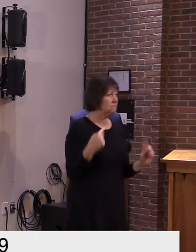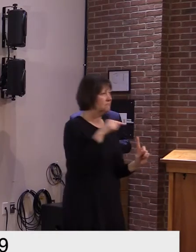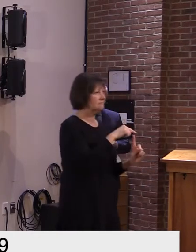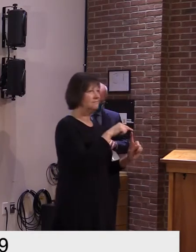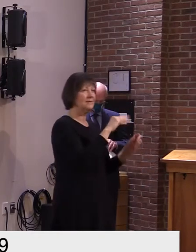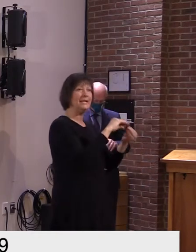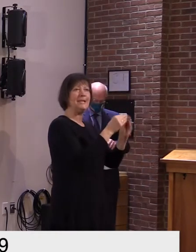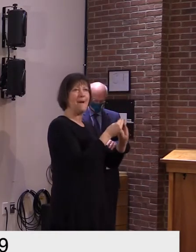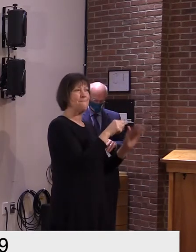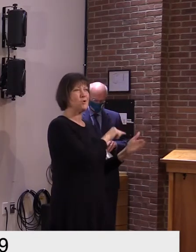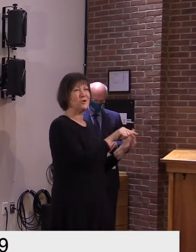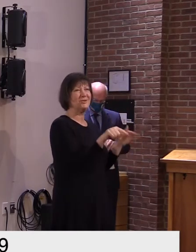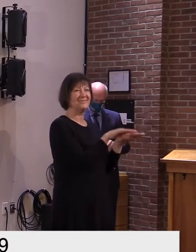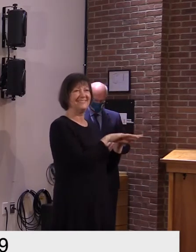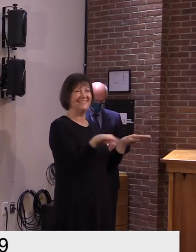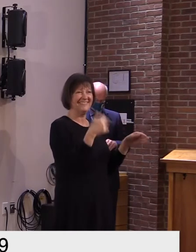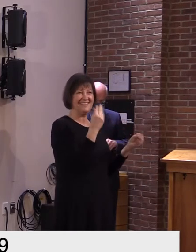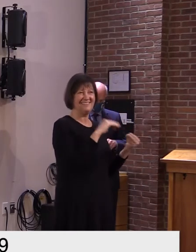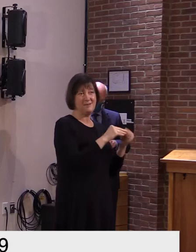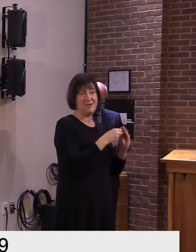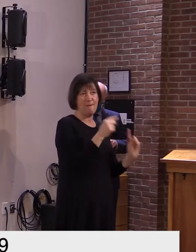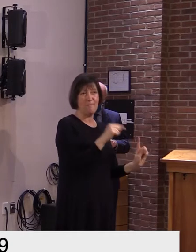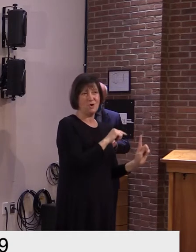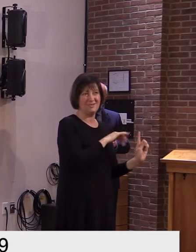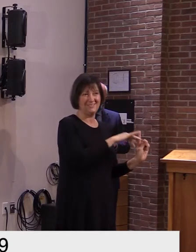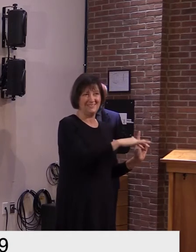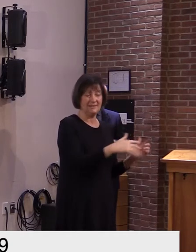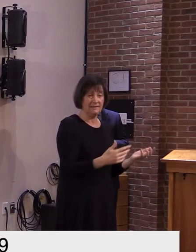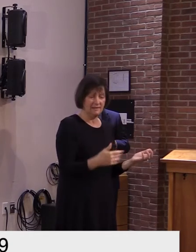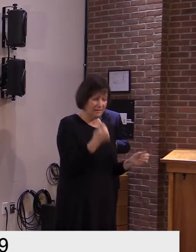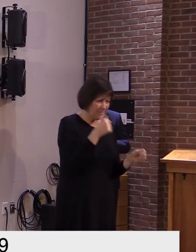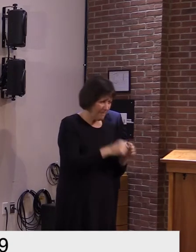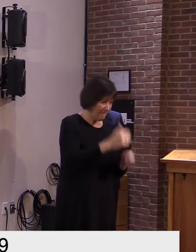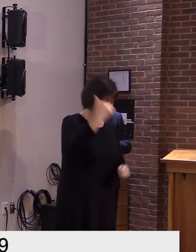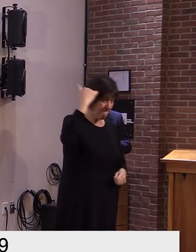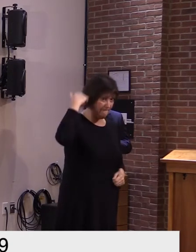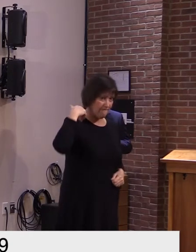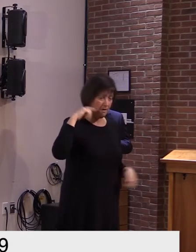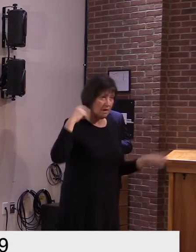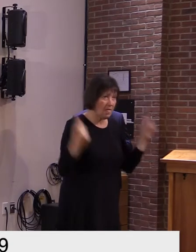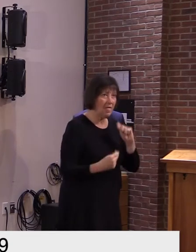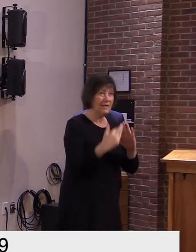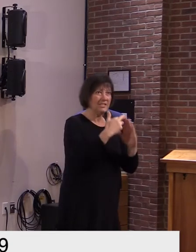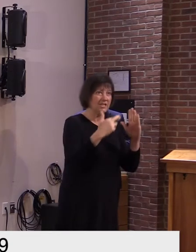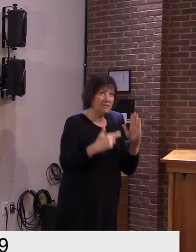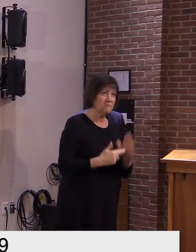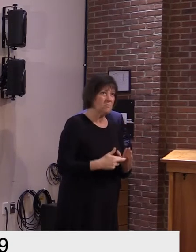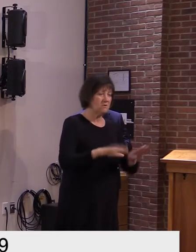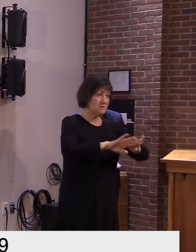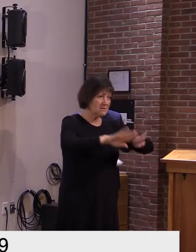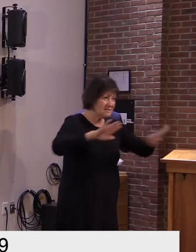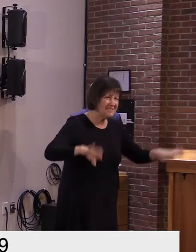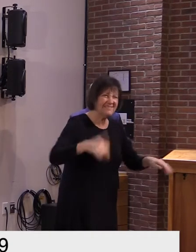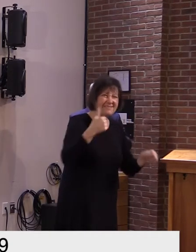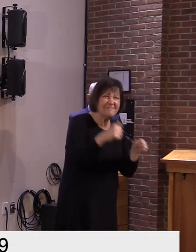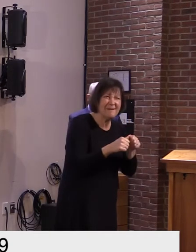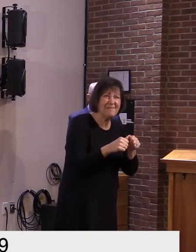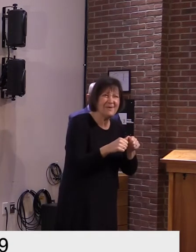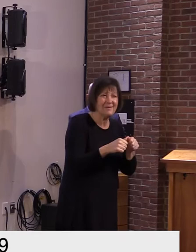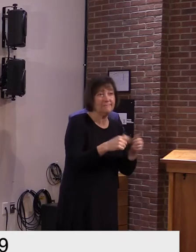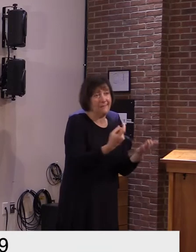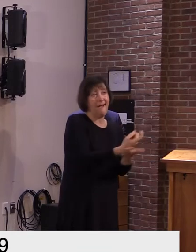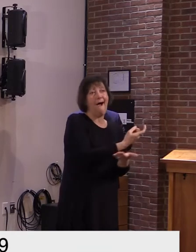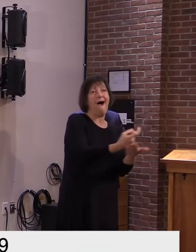And if you recall back when we had to implement all of this, when we had the outbreak at the